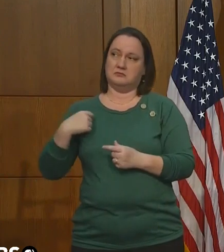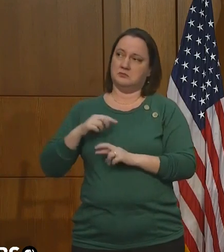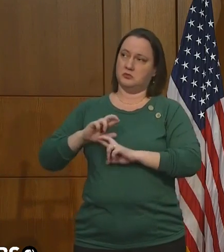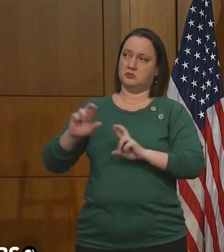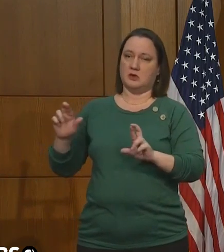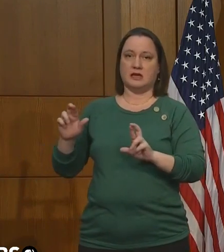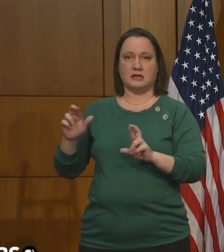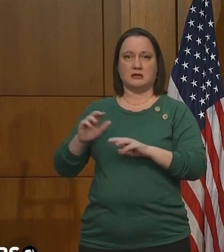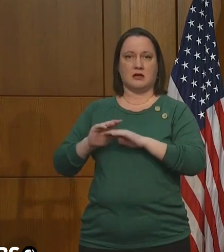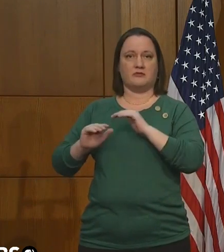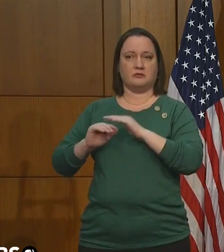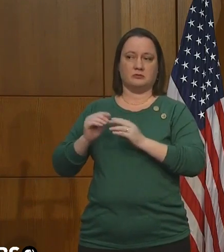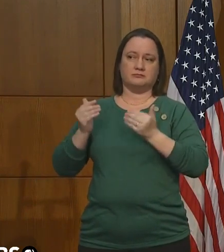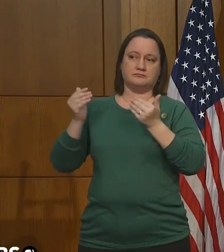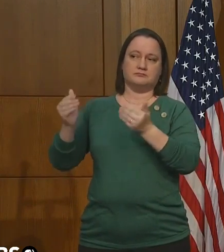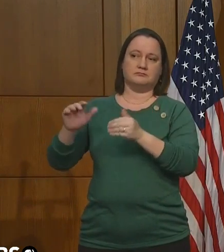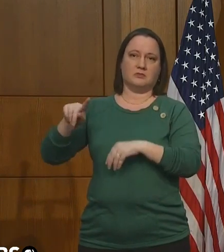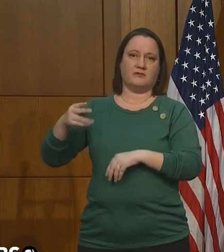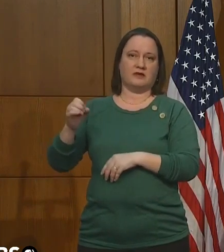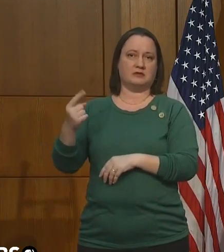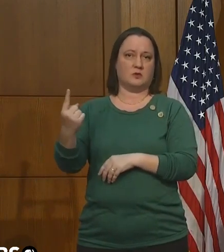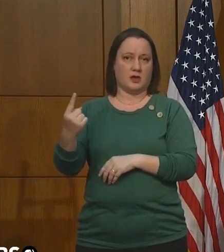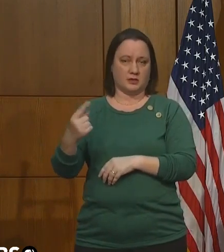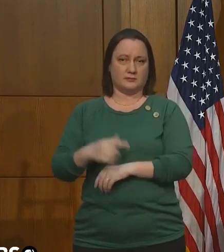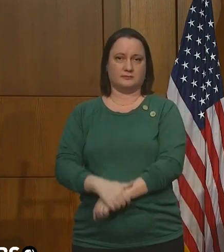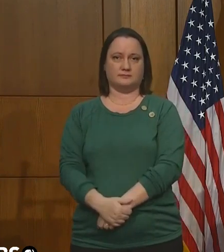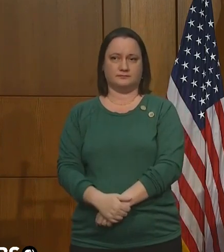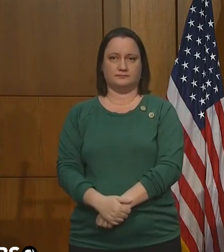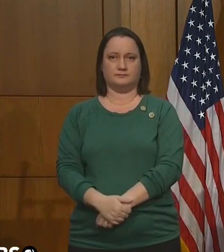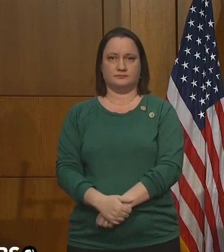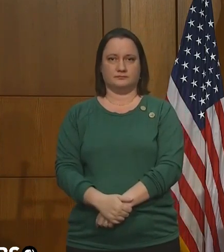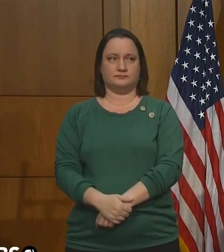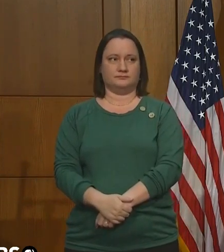and we'll continue to follow the trends there.